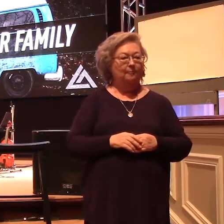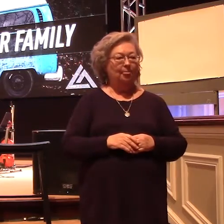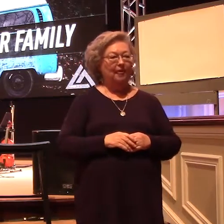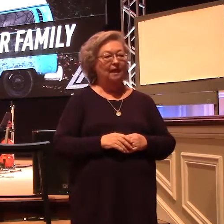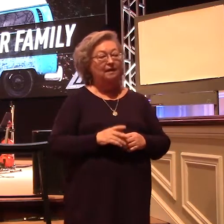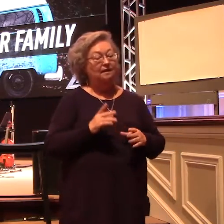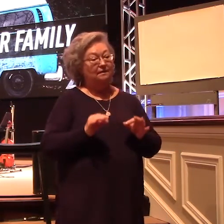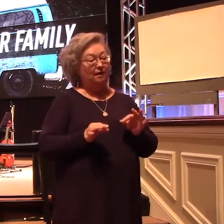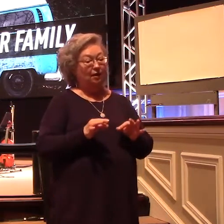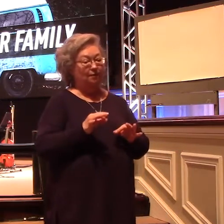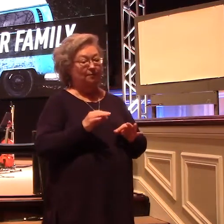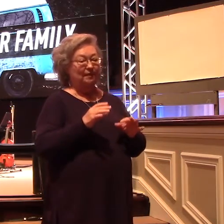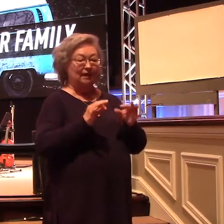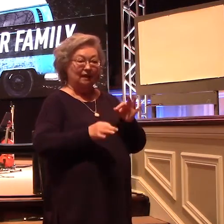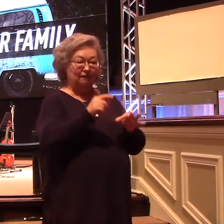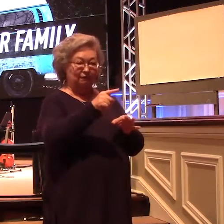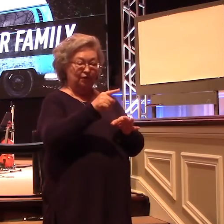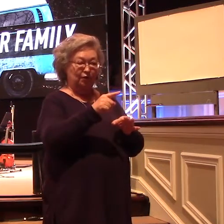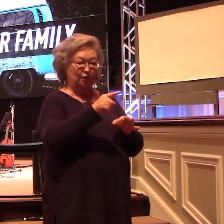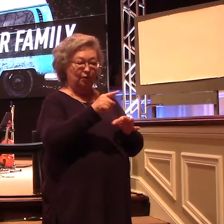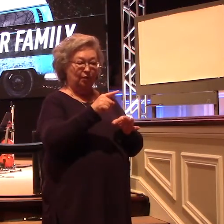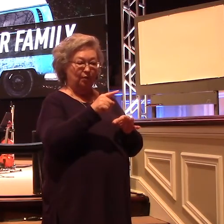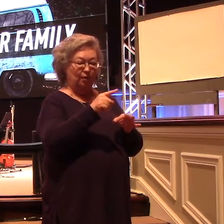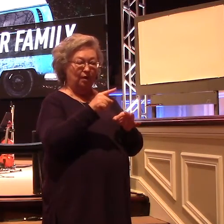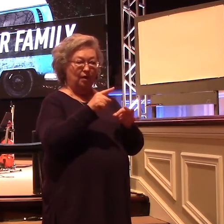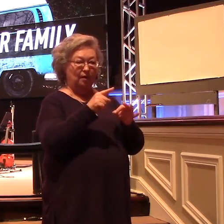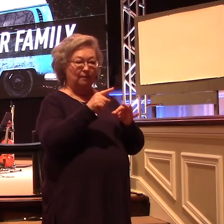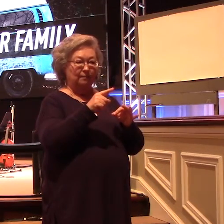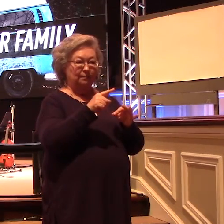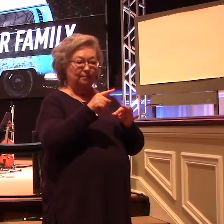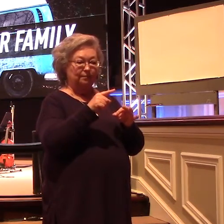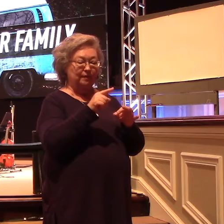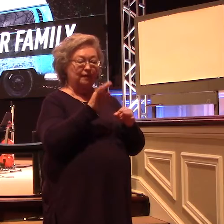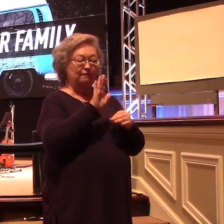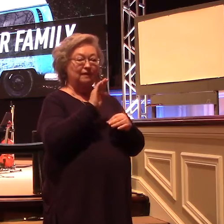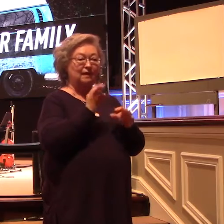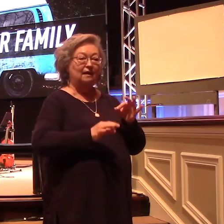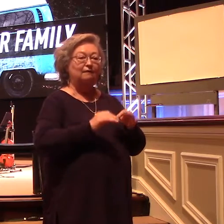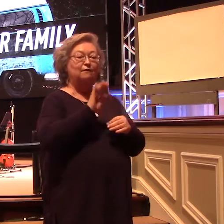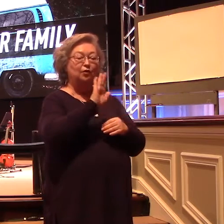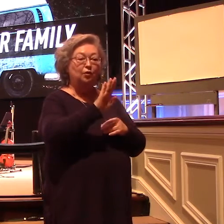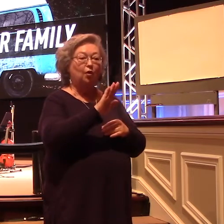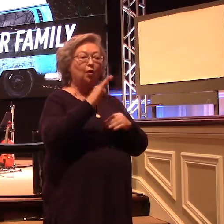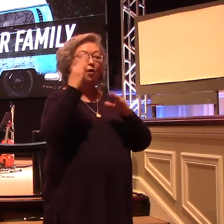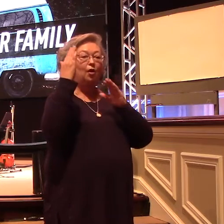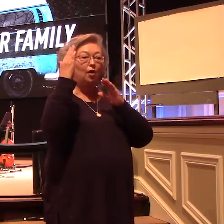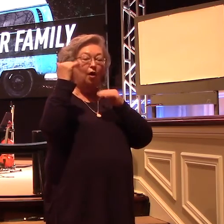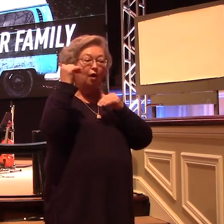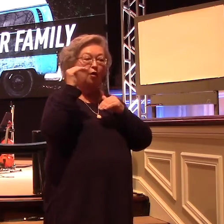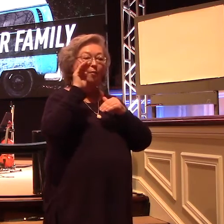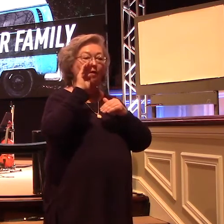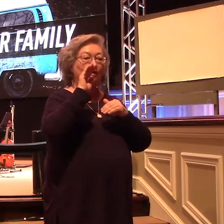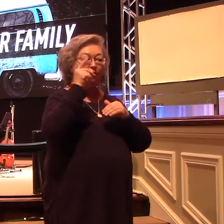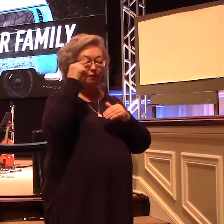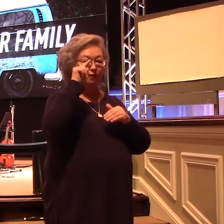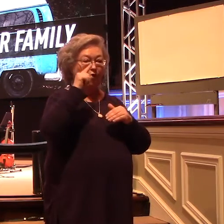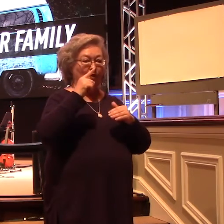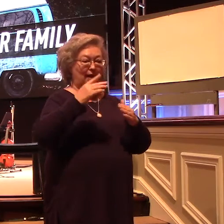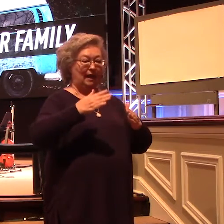you're putting your hope for happiness in the hands of any other person, any other human, you are guaranteeing